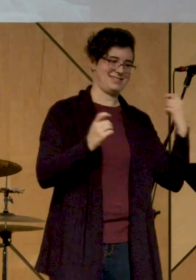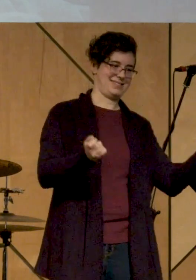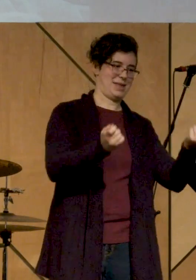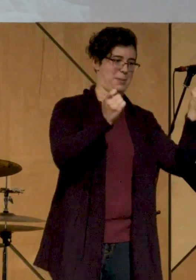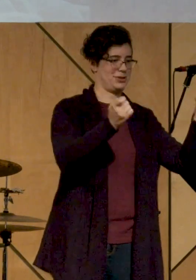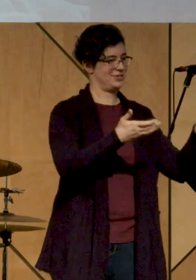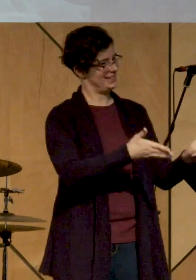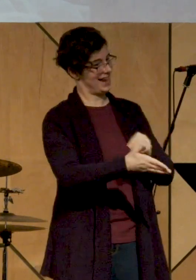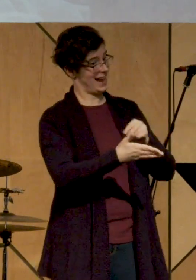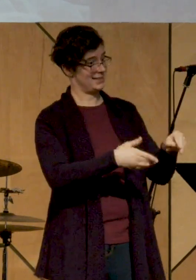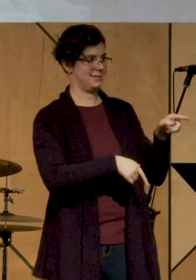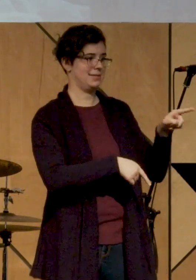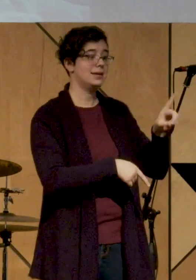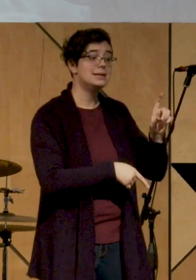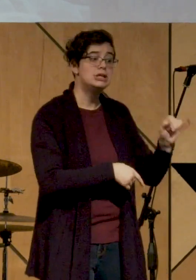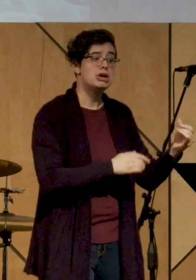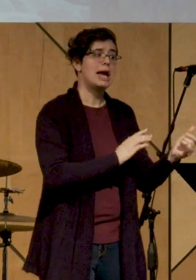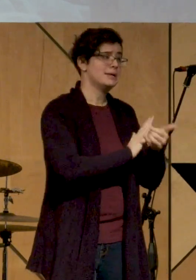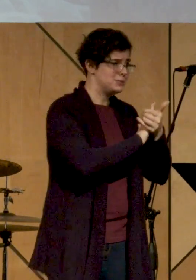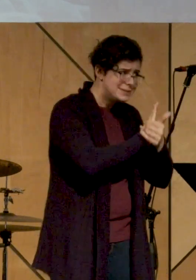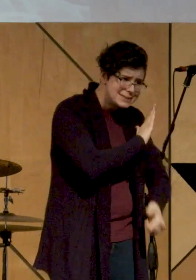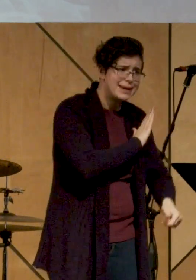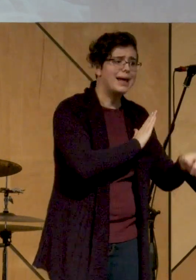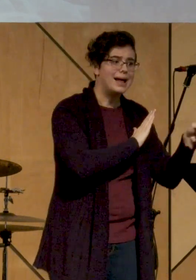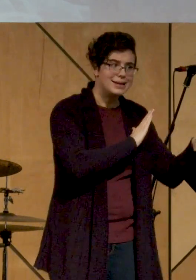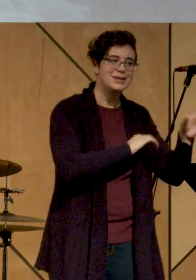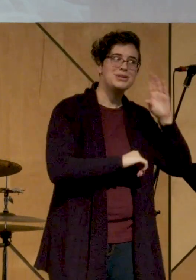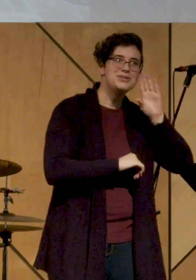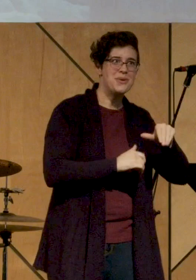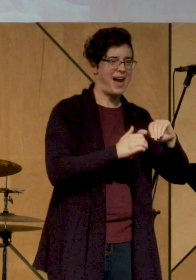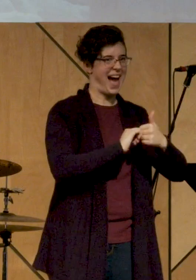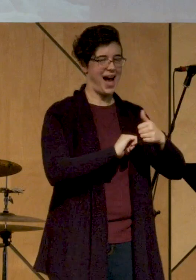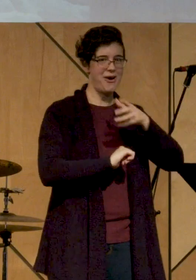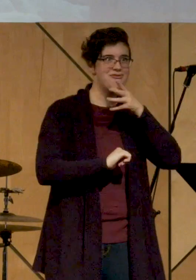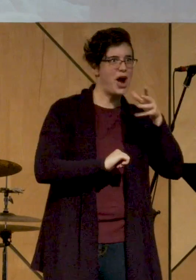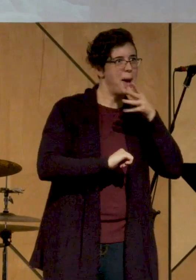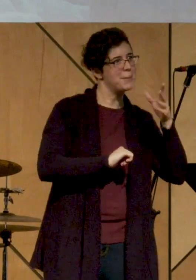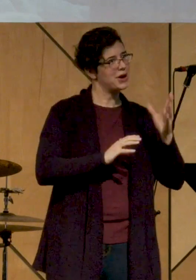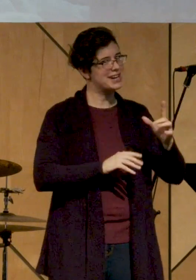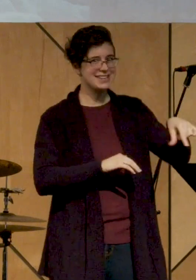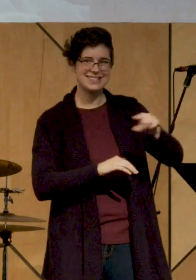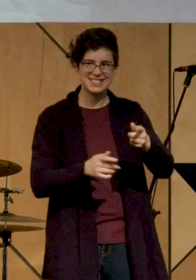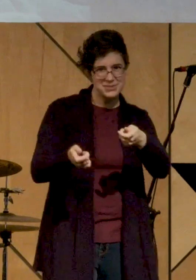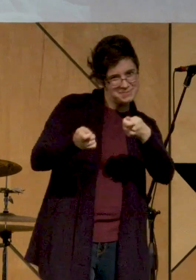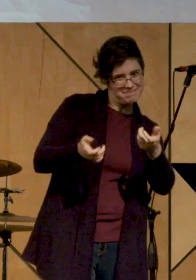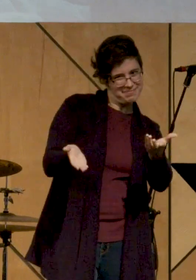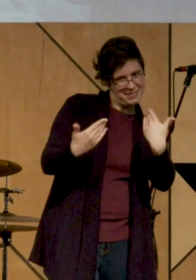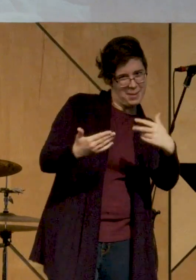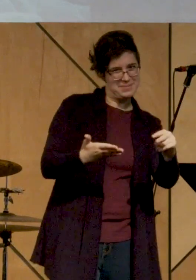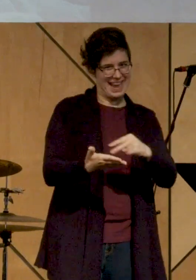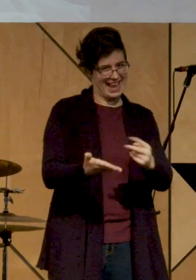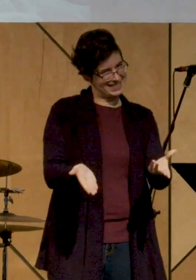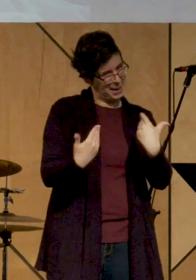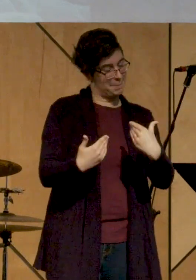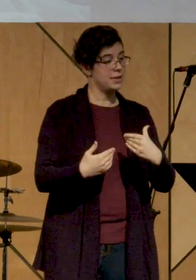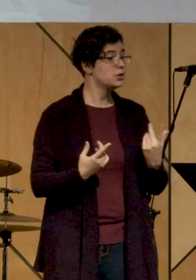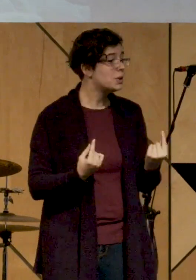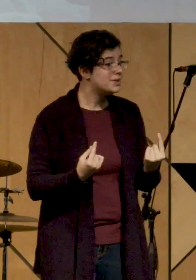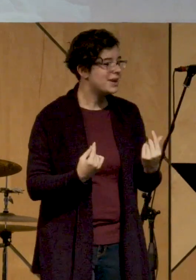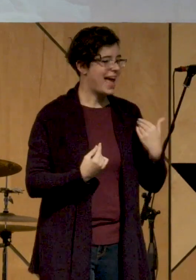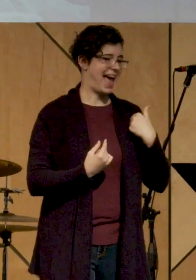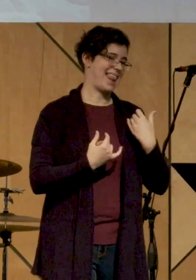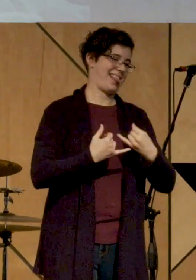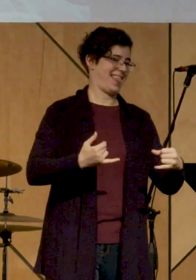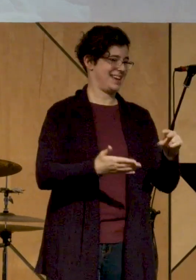And the DJ knew what he was doing to get Midwestern farmers and hard workers out on the dance floor. He played a bunch of